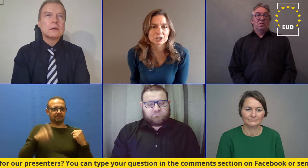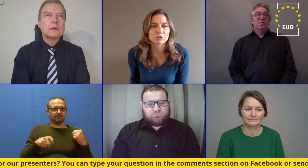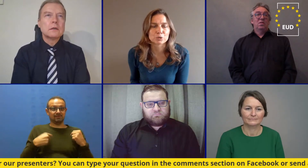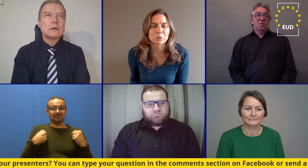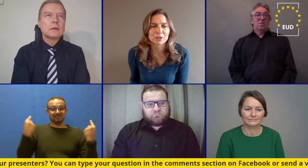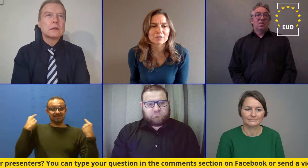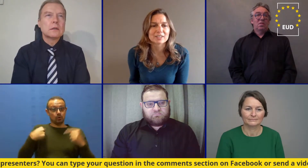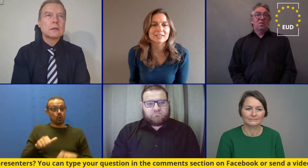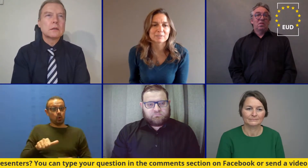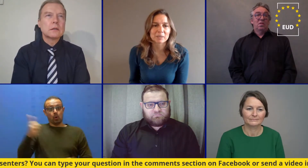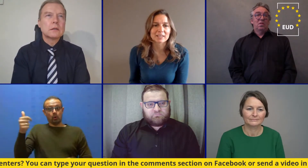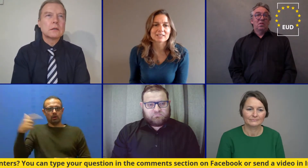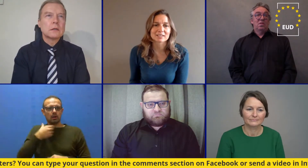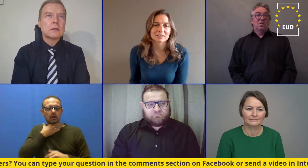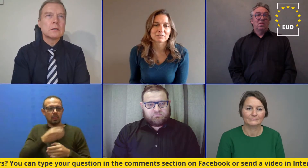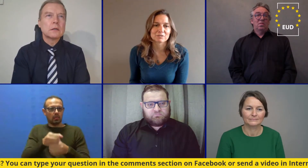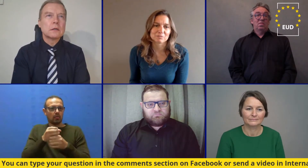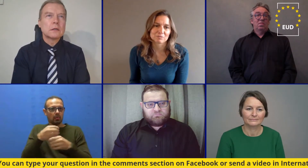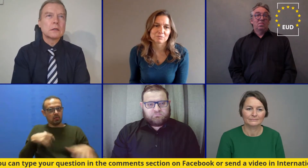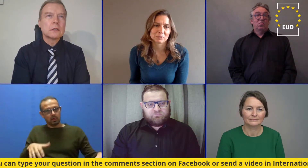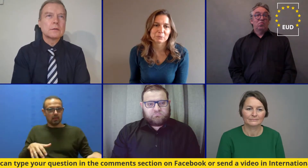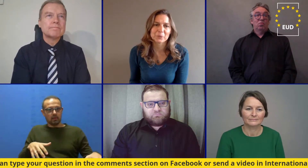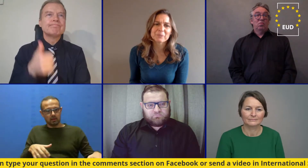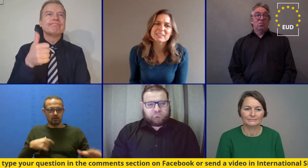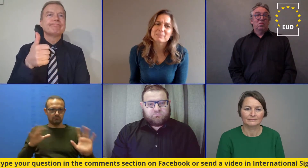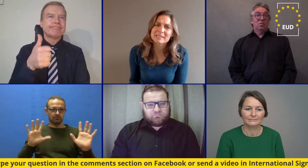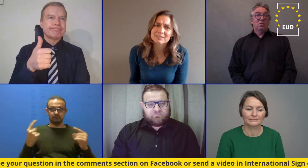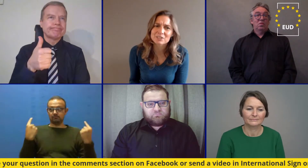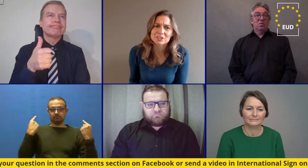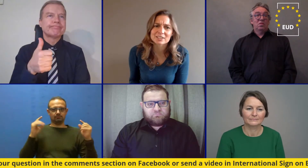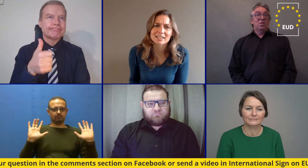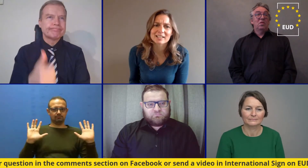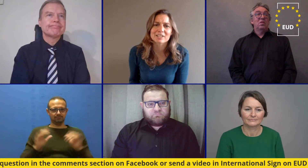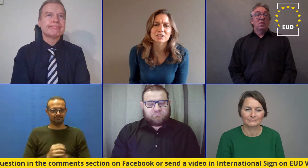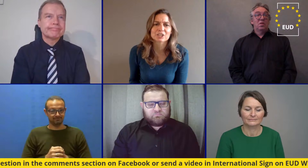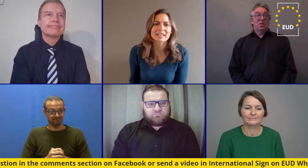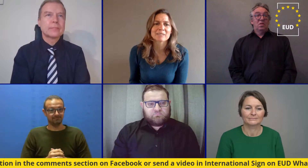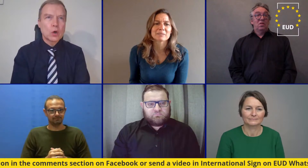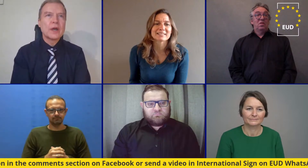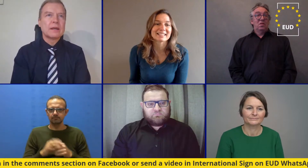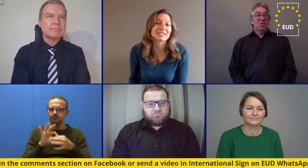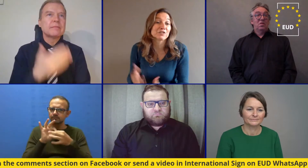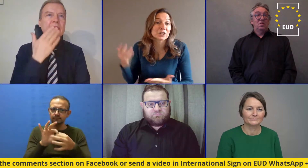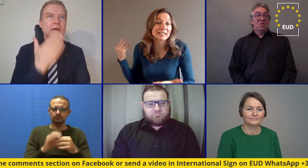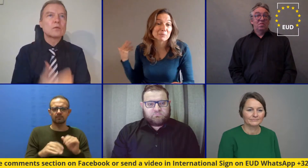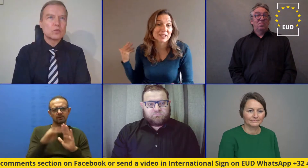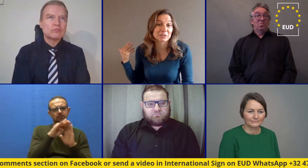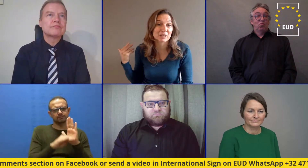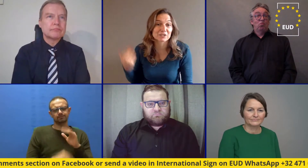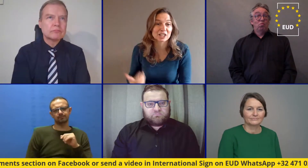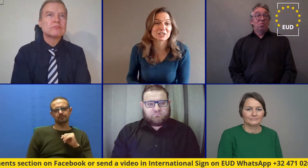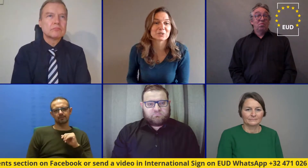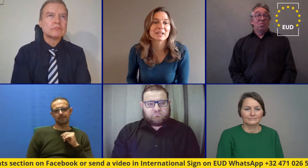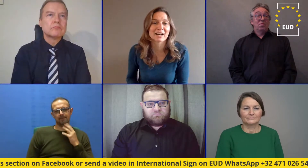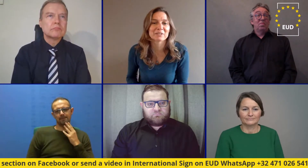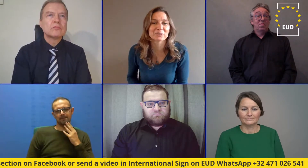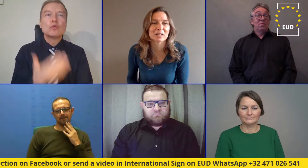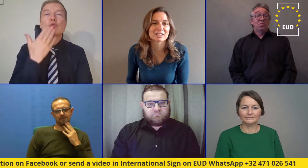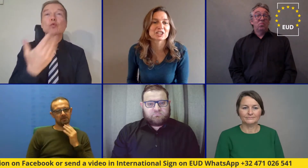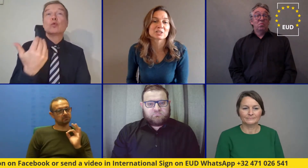highest group of deaf-blind people. It's been difficult to look at that, but so for example, that's what I've tried to do now as well, is just to